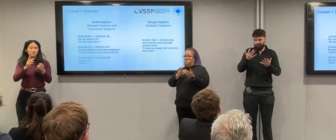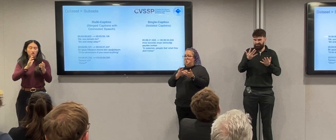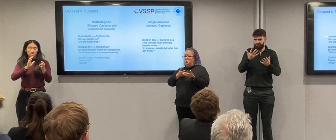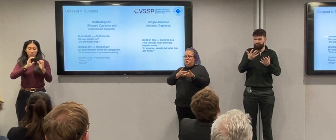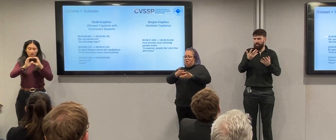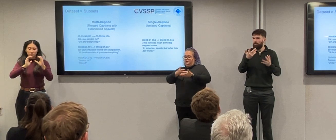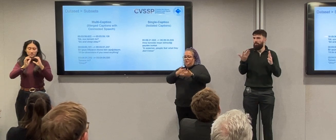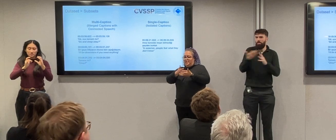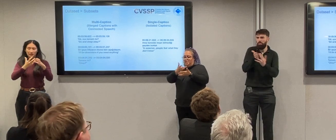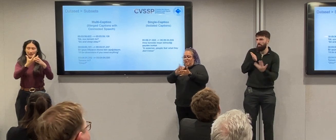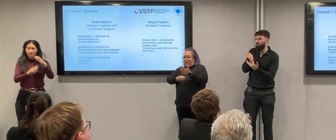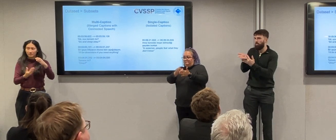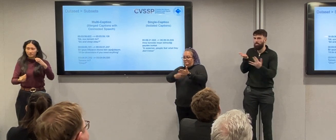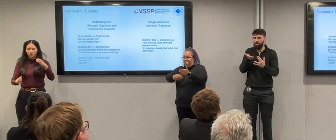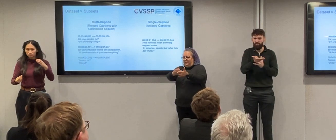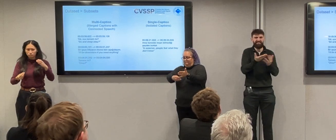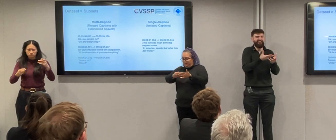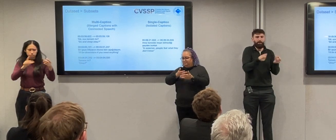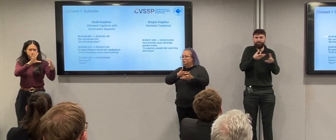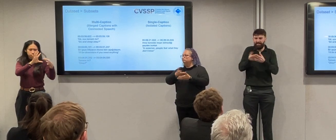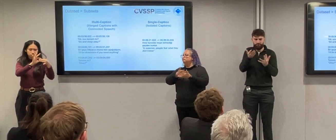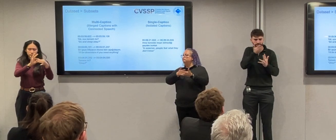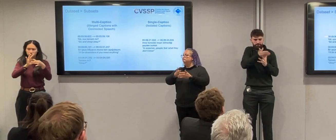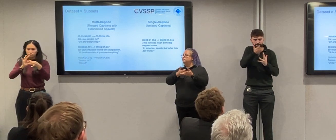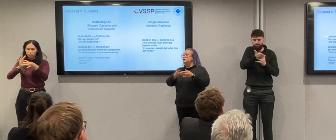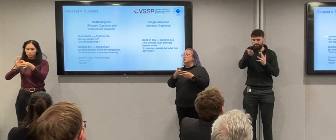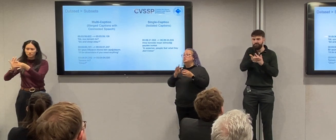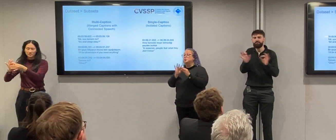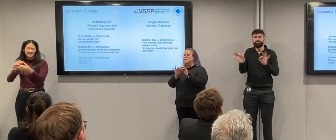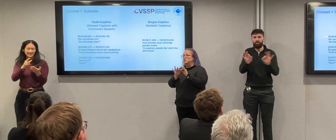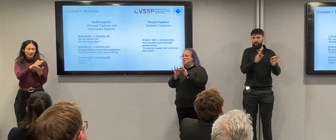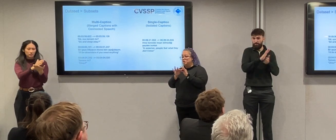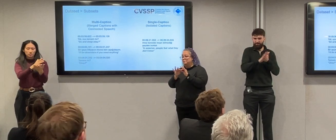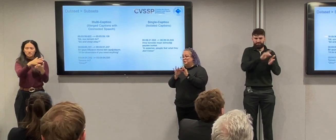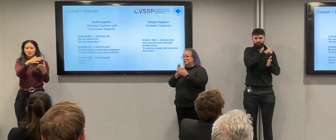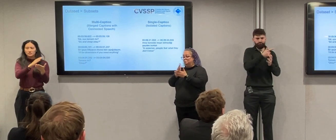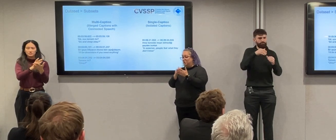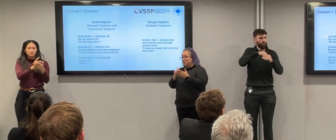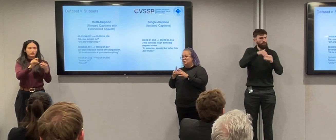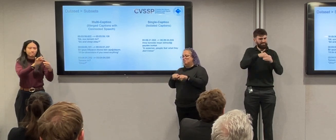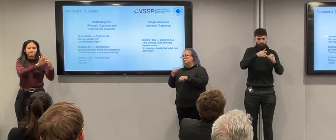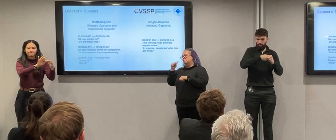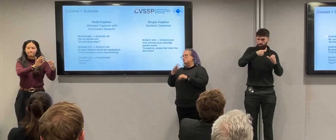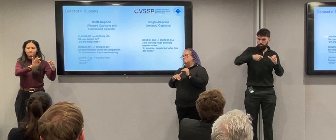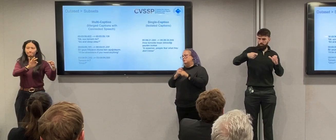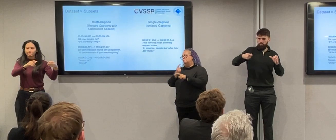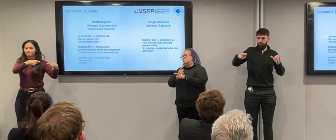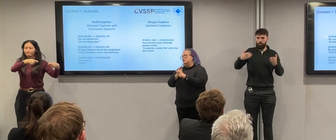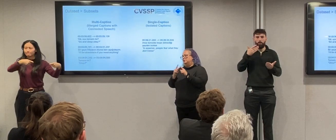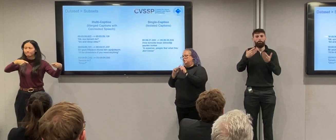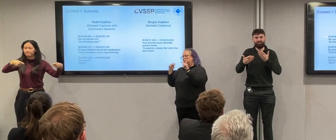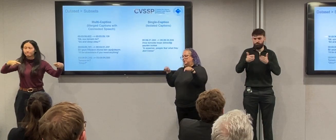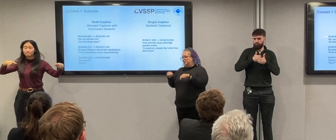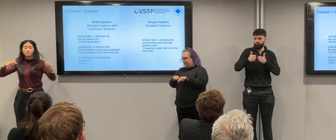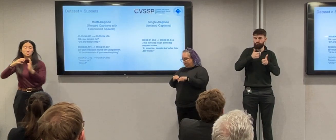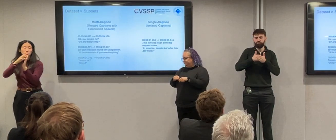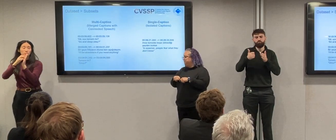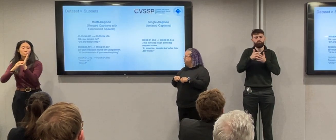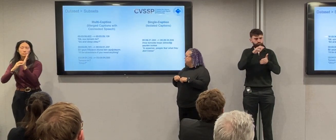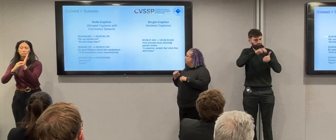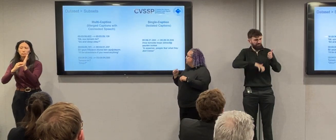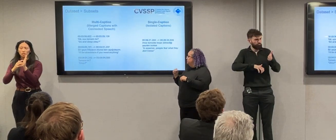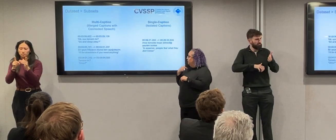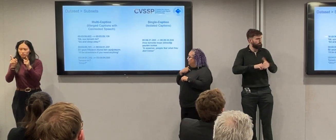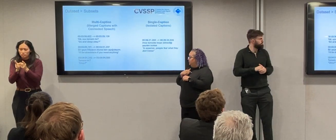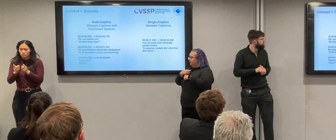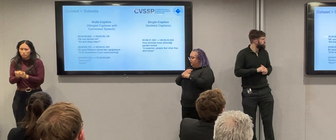between. So the interpreted content is much longer than a regular transcript. So we created